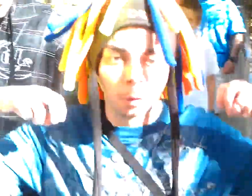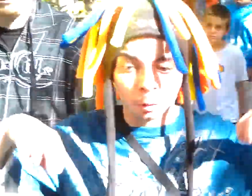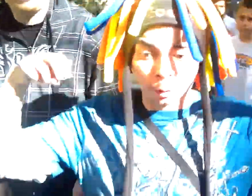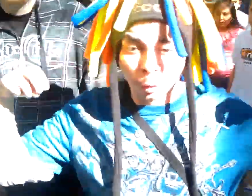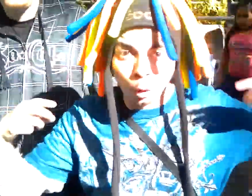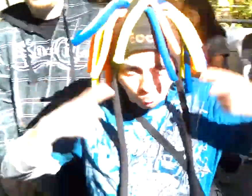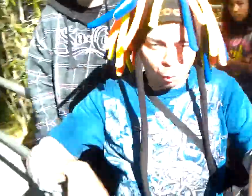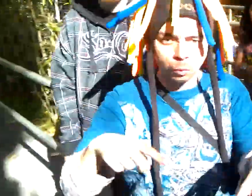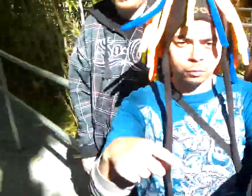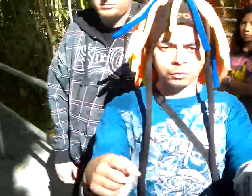Thank